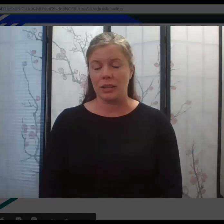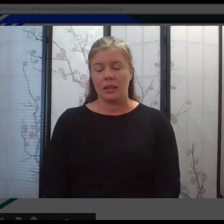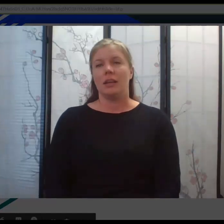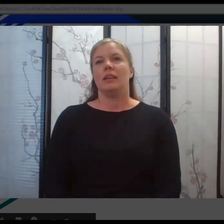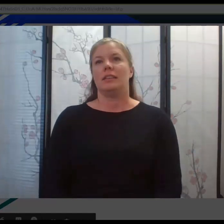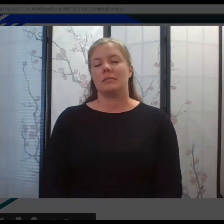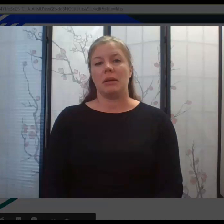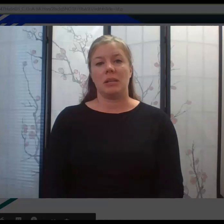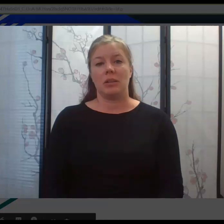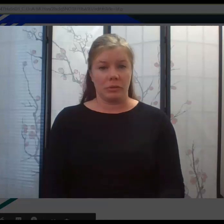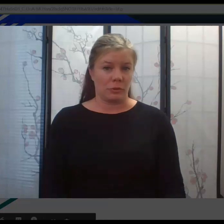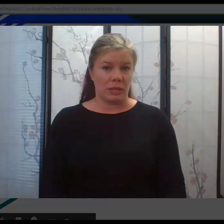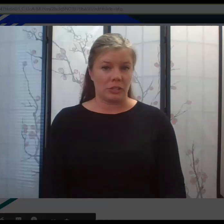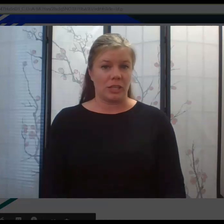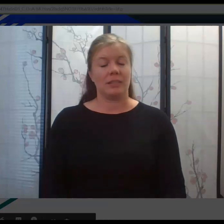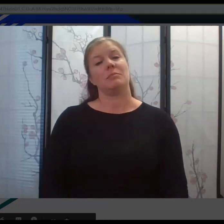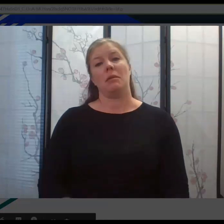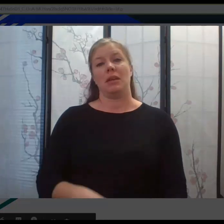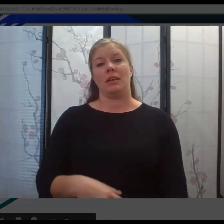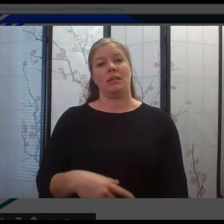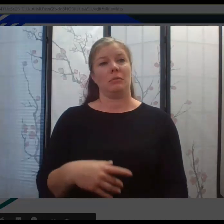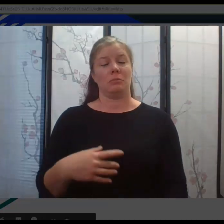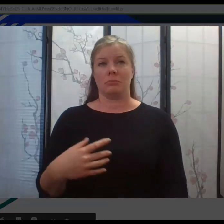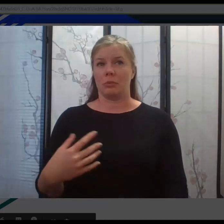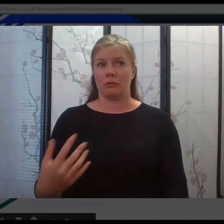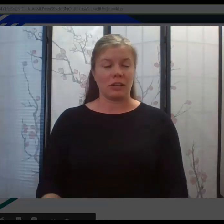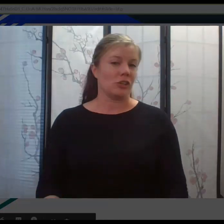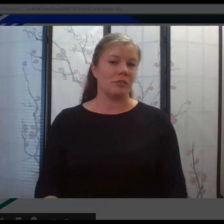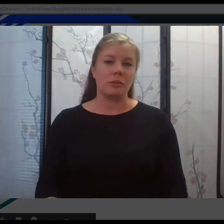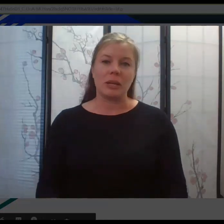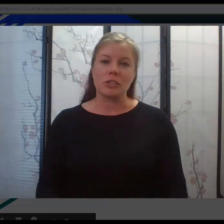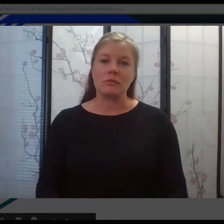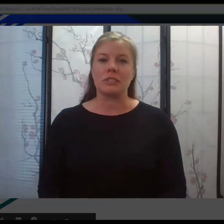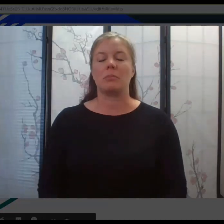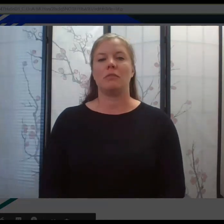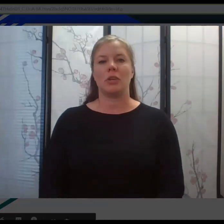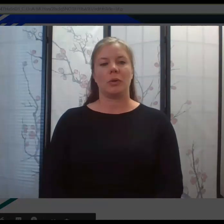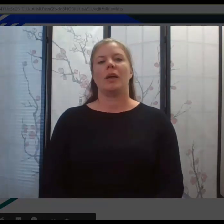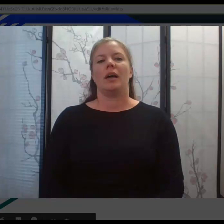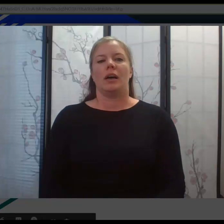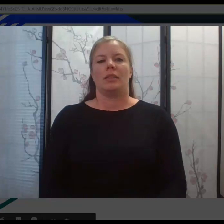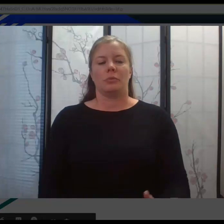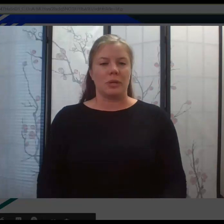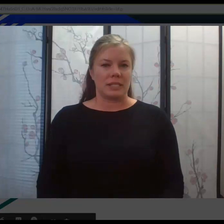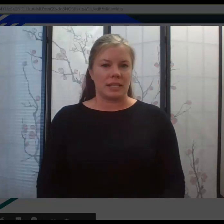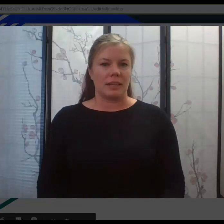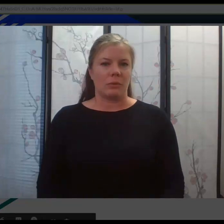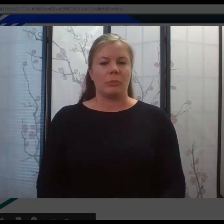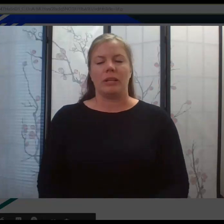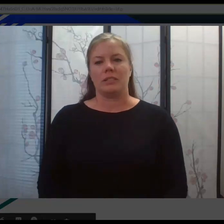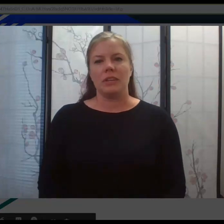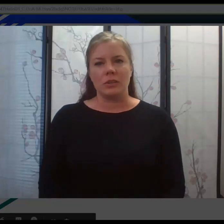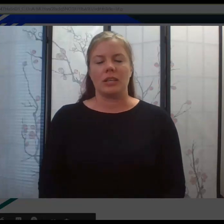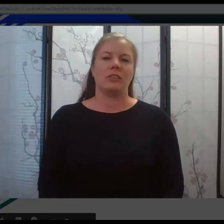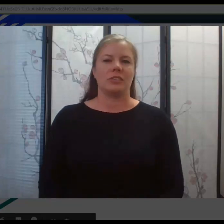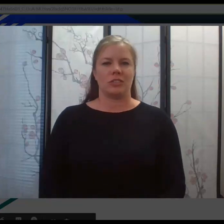features. This may be new information, this may be refresher information for some of you. The reason that we're